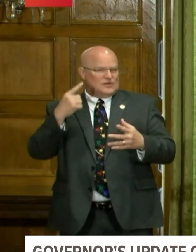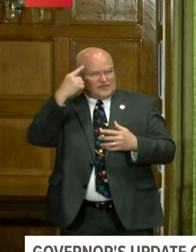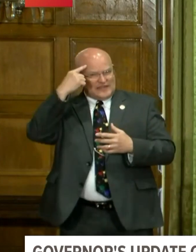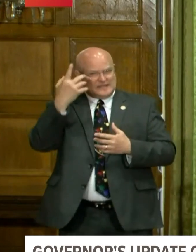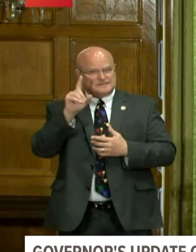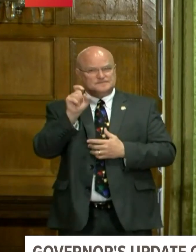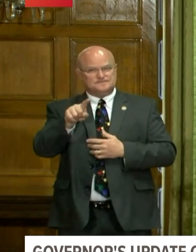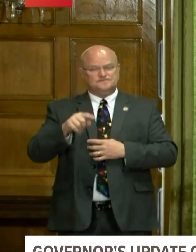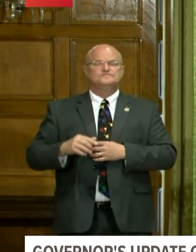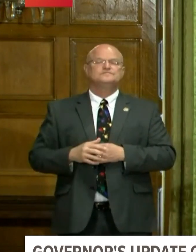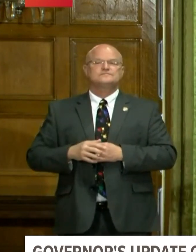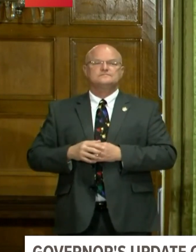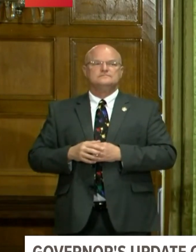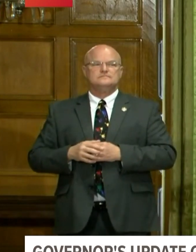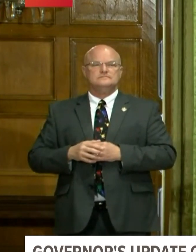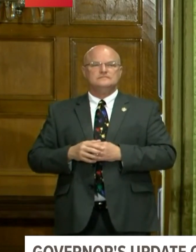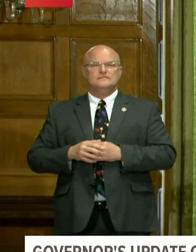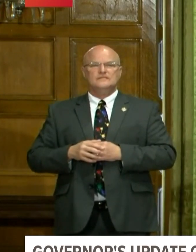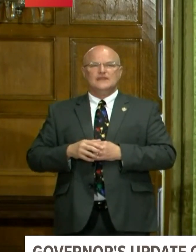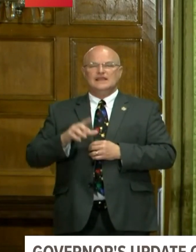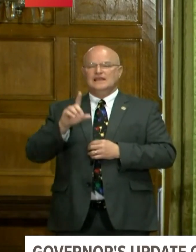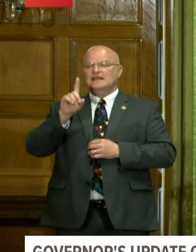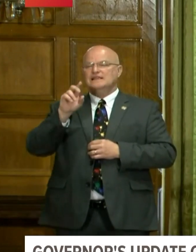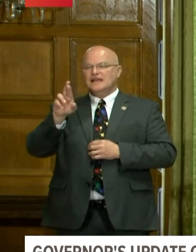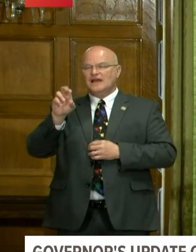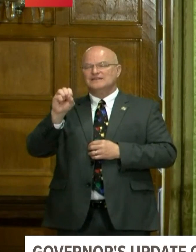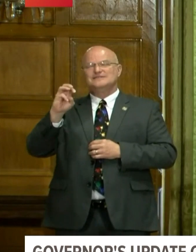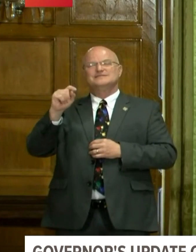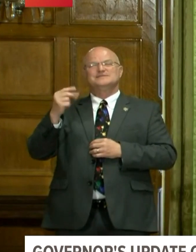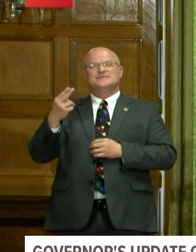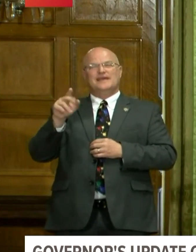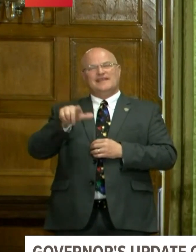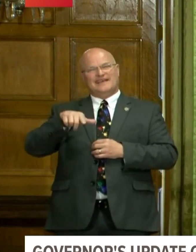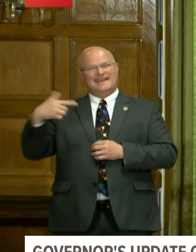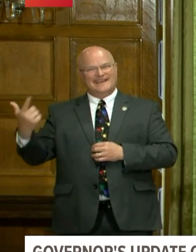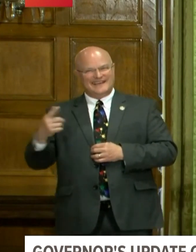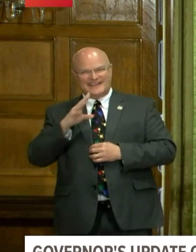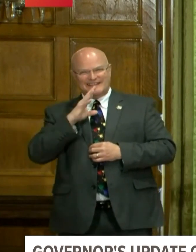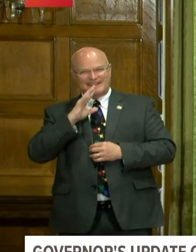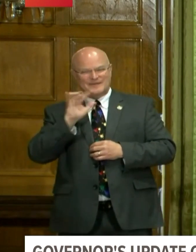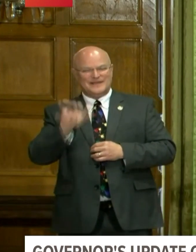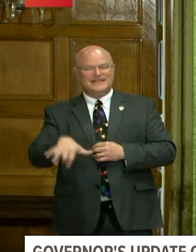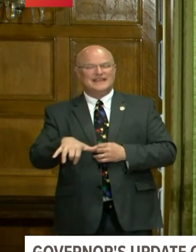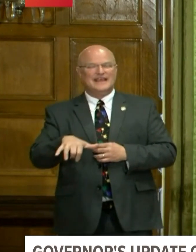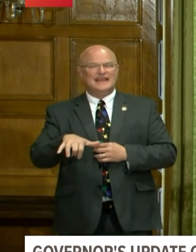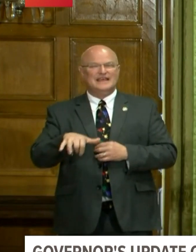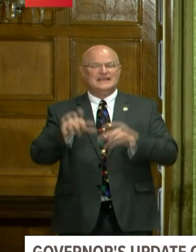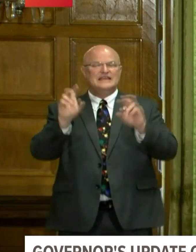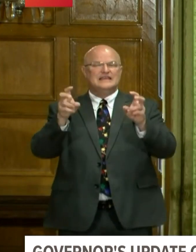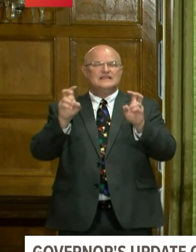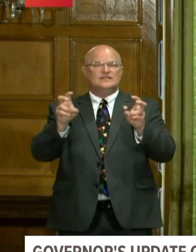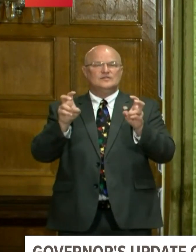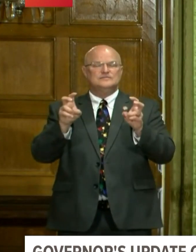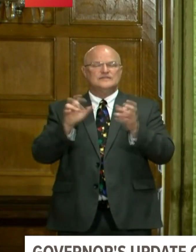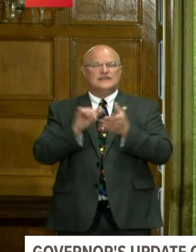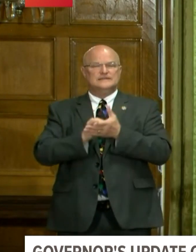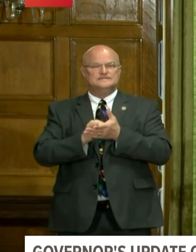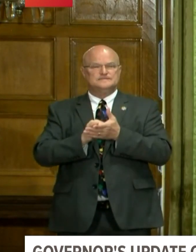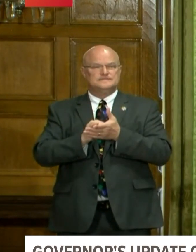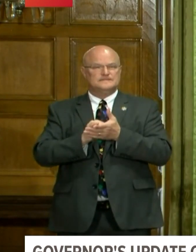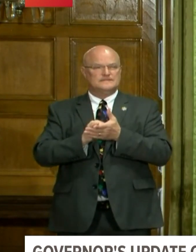think? Dr. Smith, I'm going to let you address that, in terms of